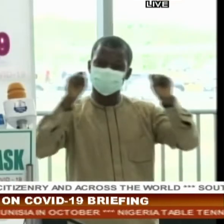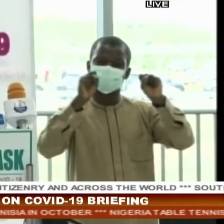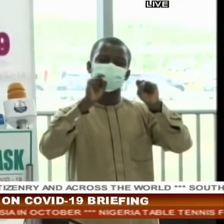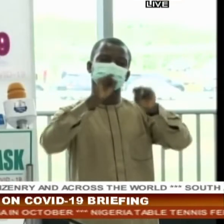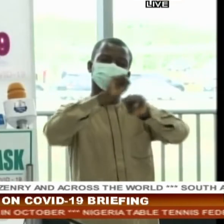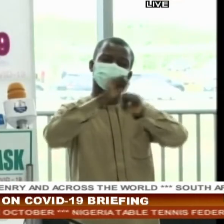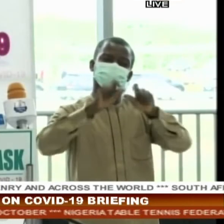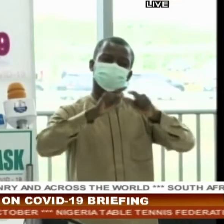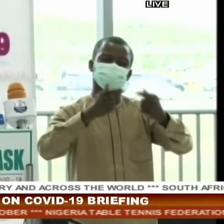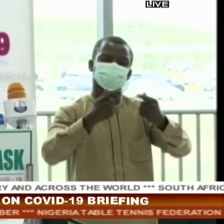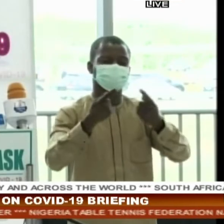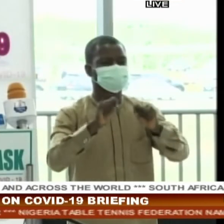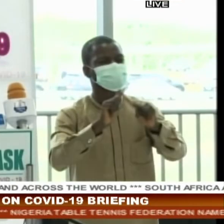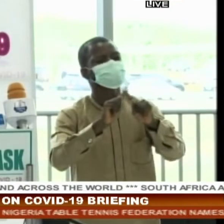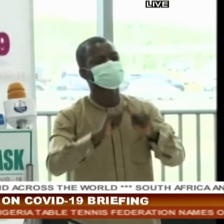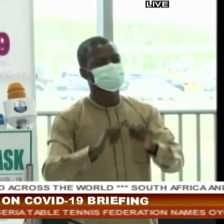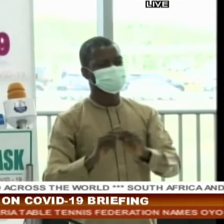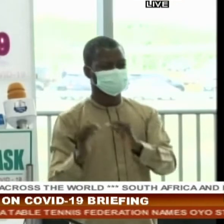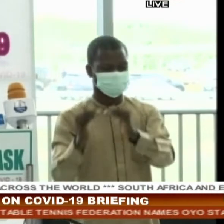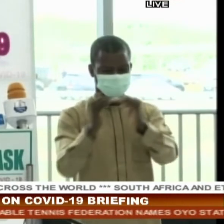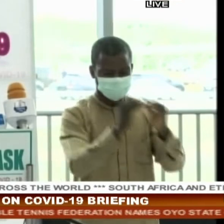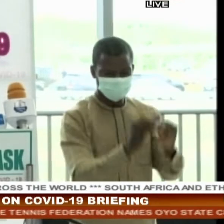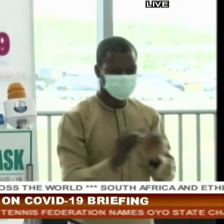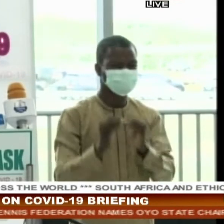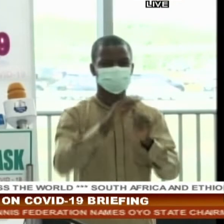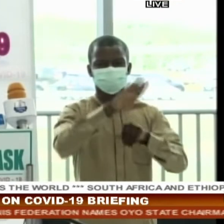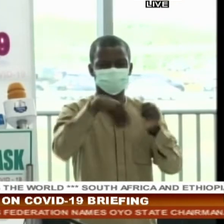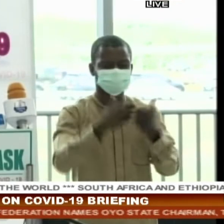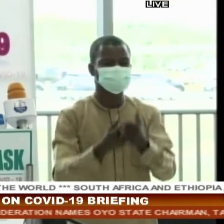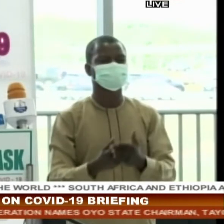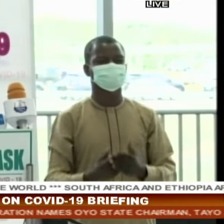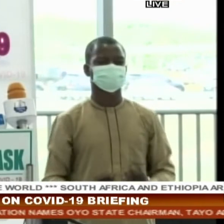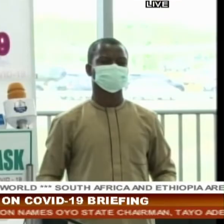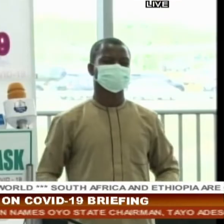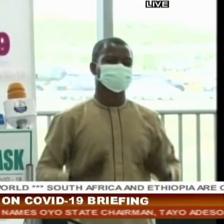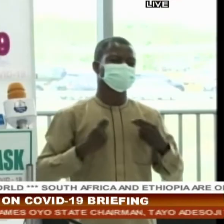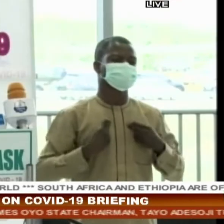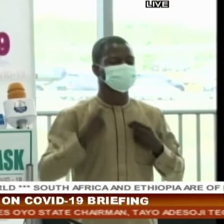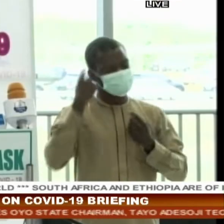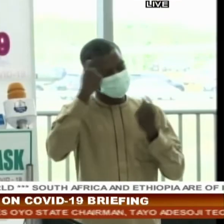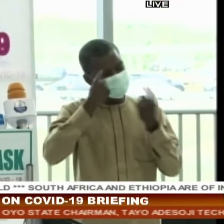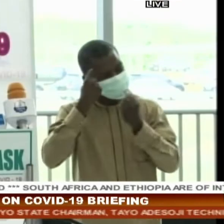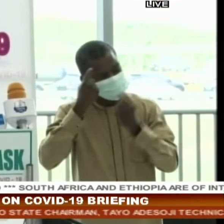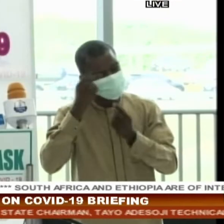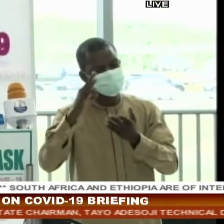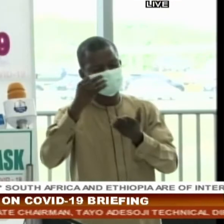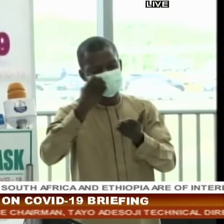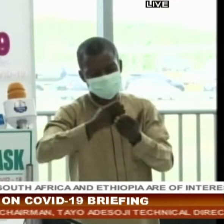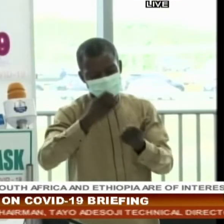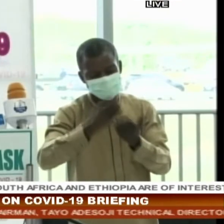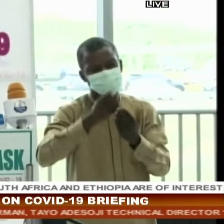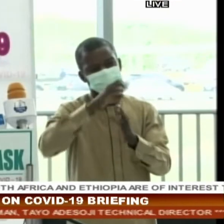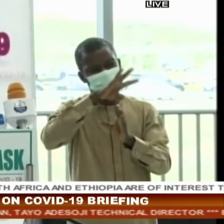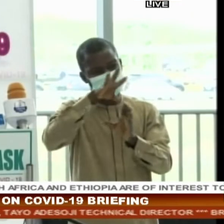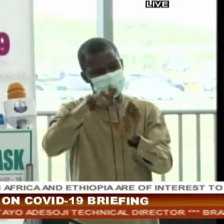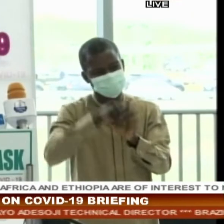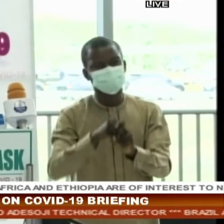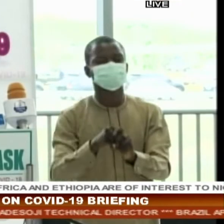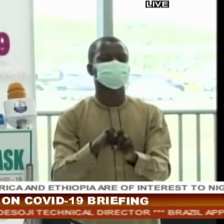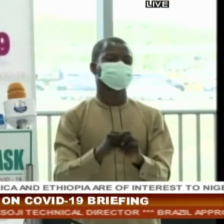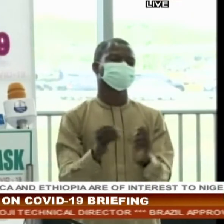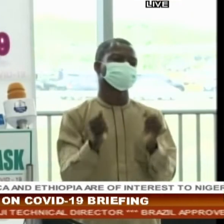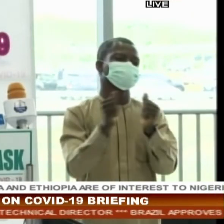to balance the public health considerations and also economic considerations